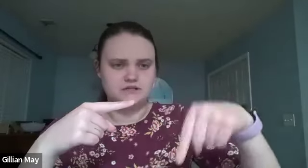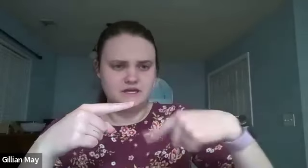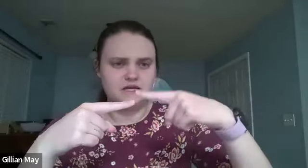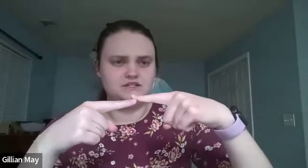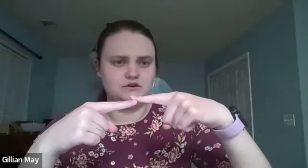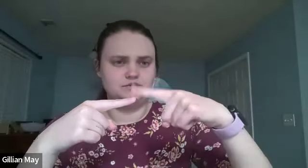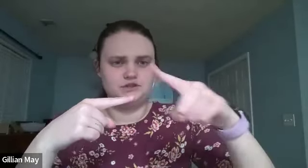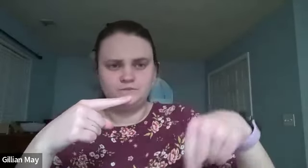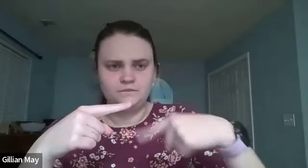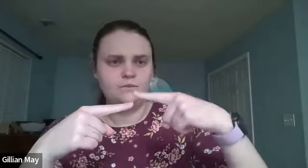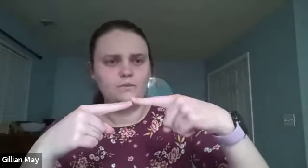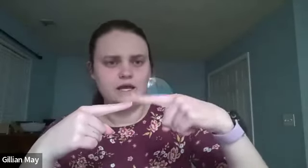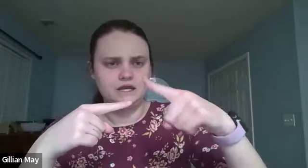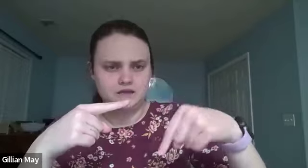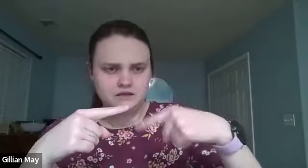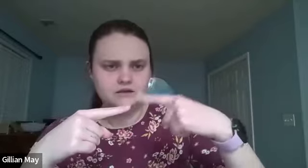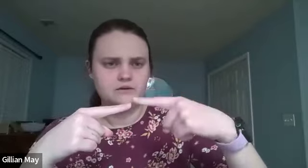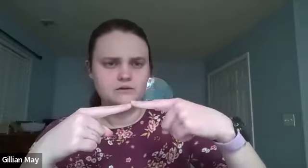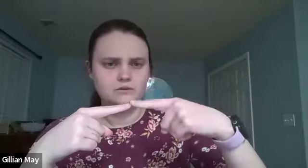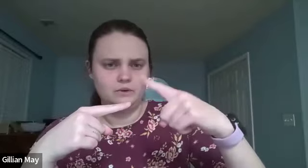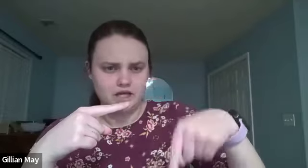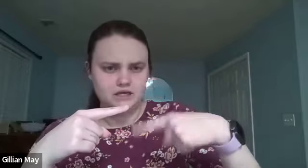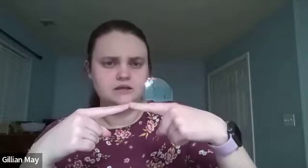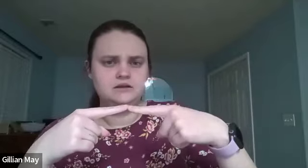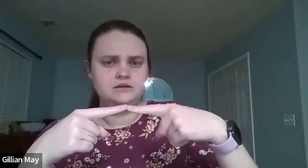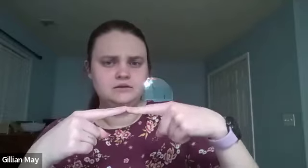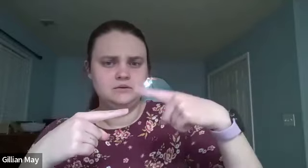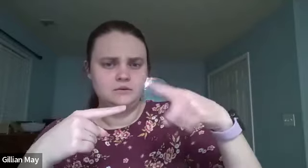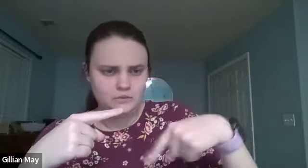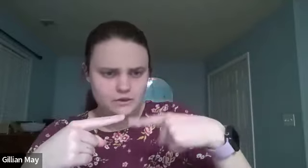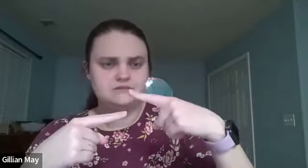to make a circle motion. When. When. When.